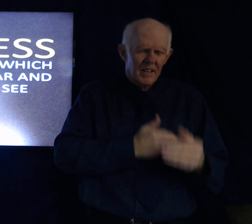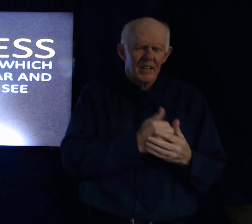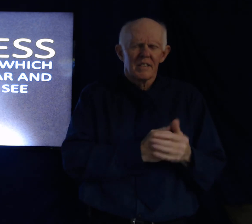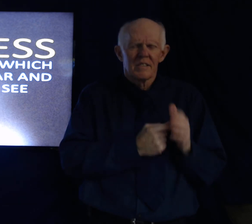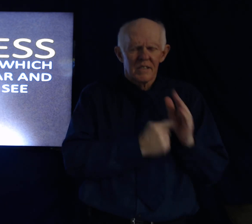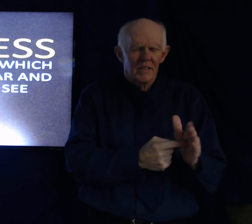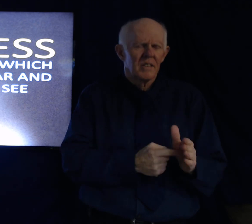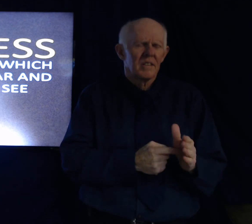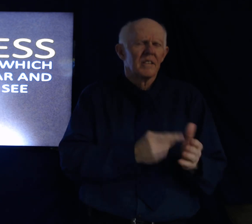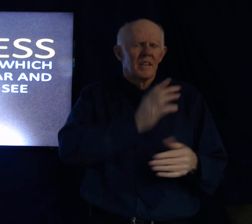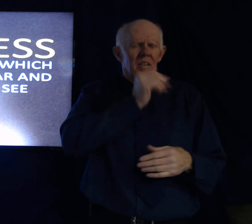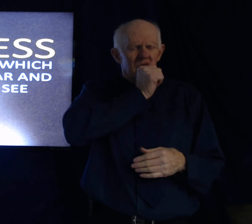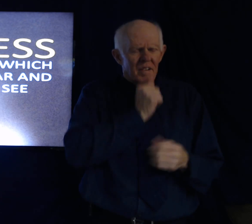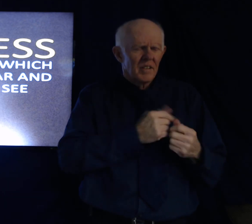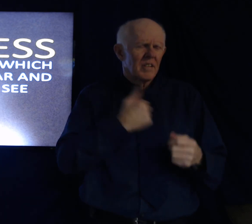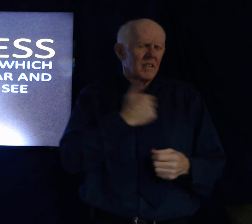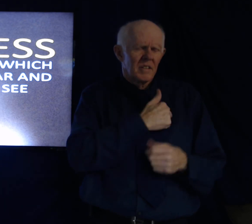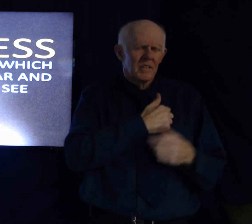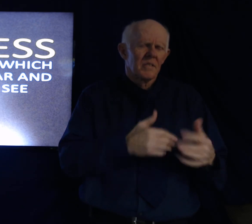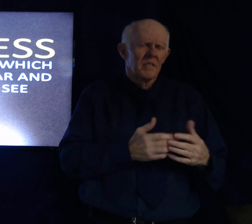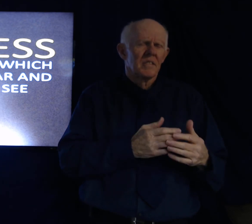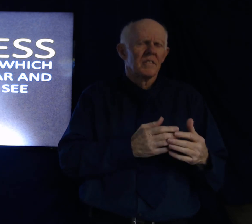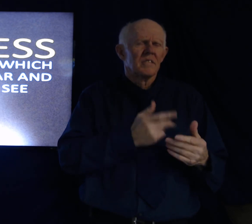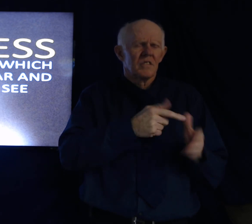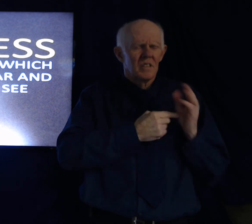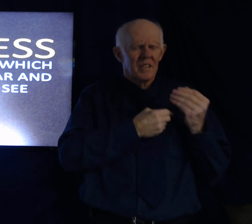to see and hear your love and how you show patience